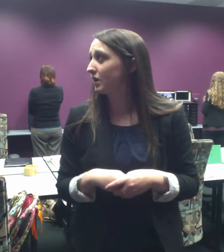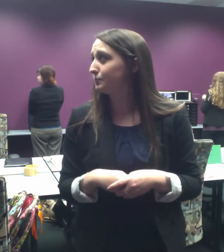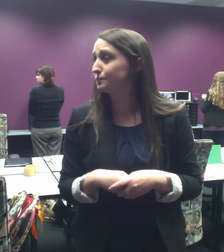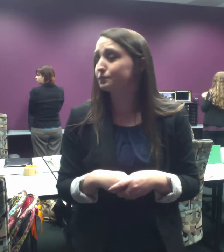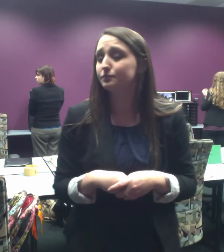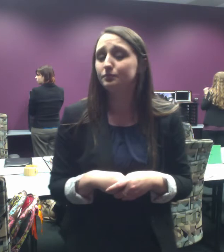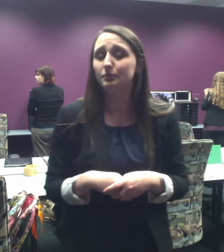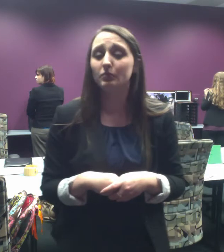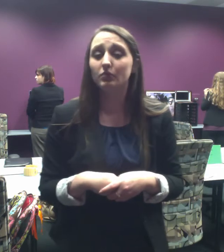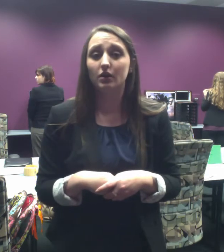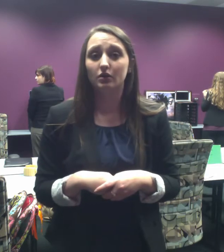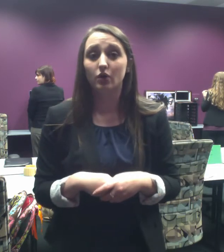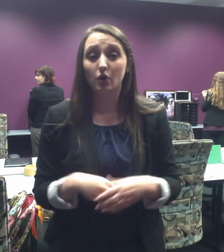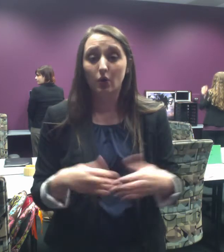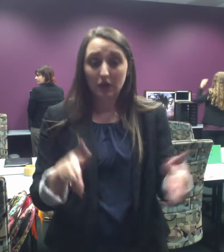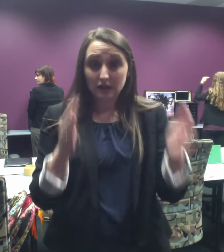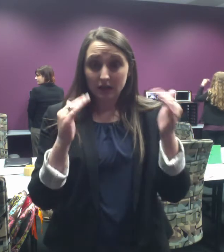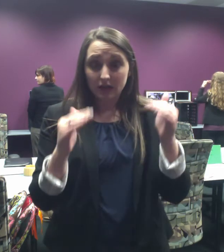Next one, dew point.